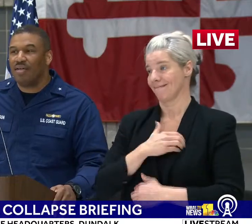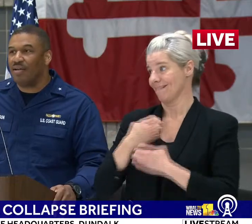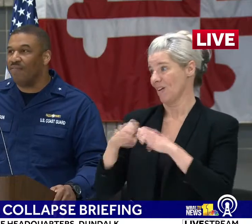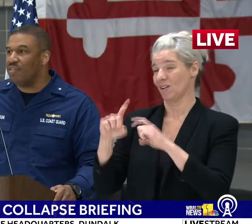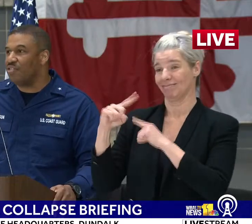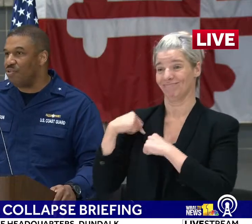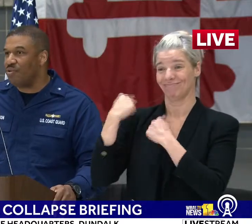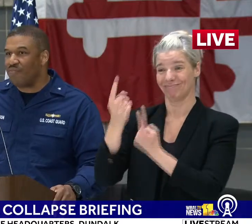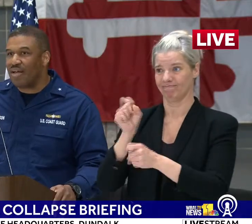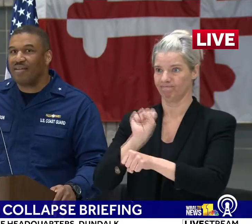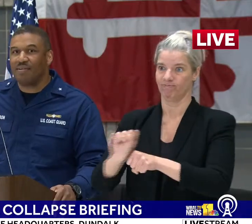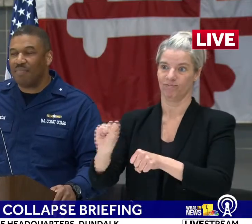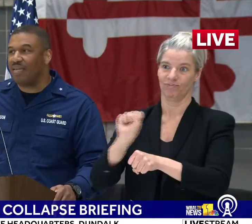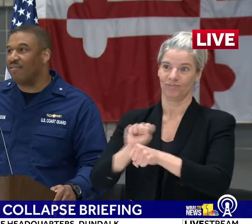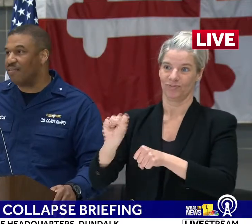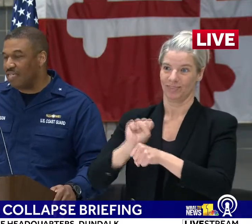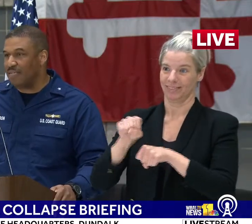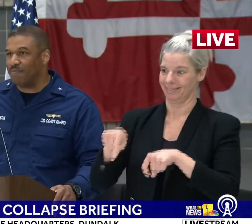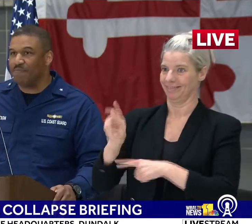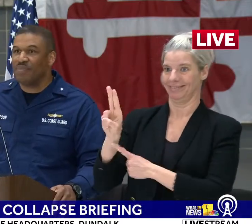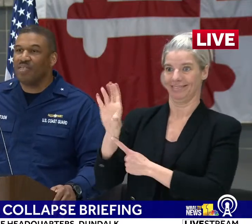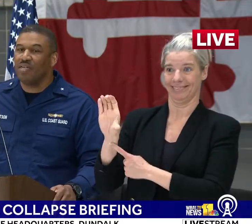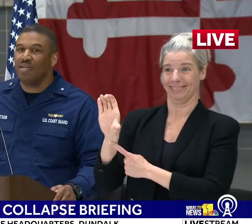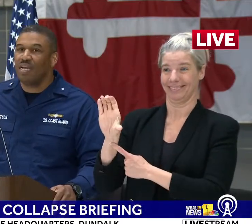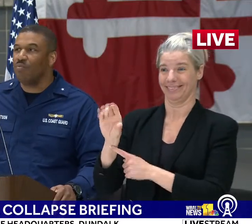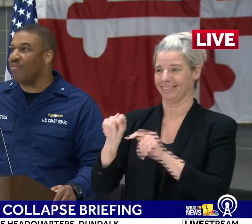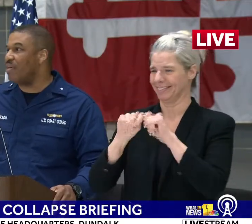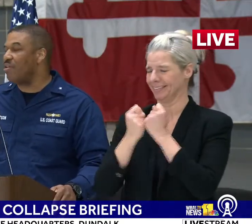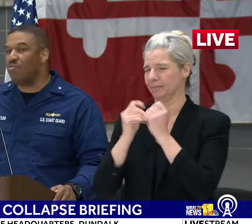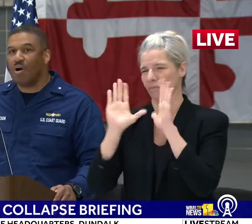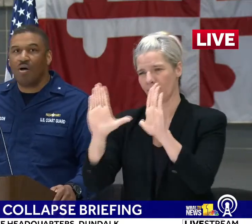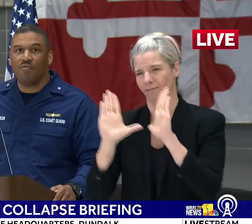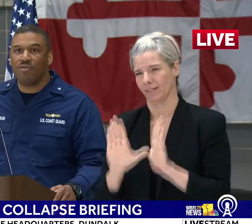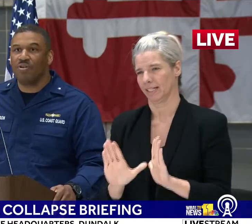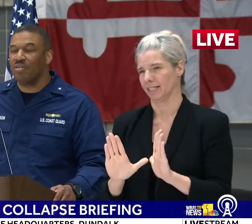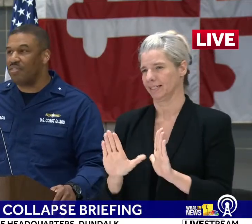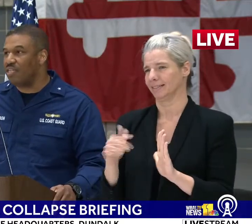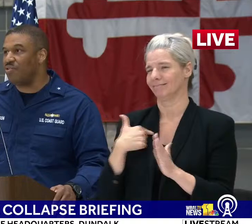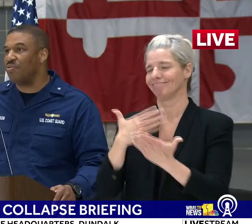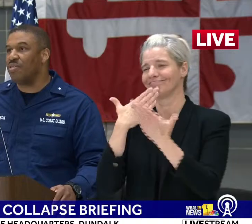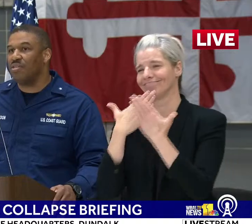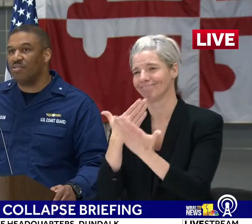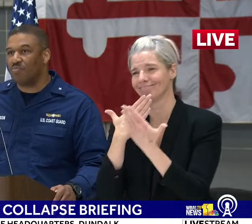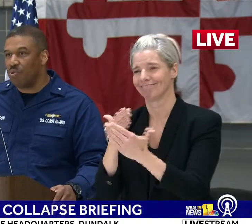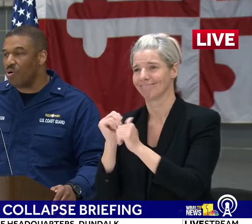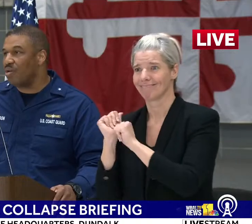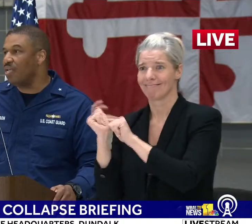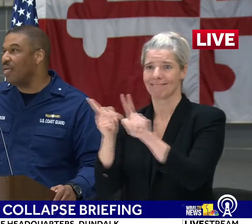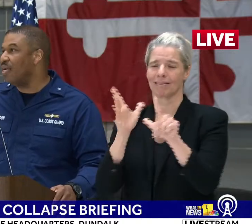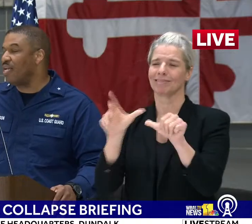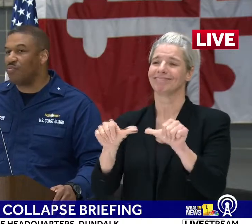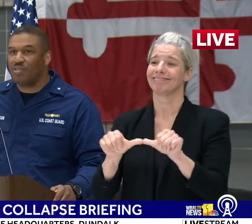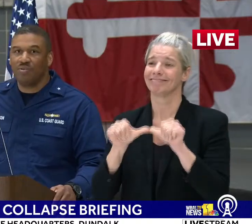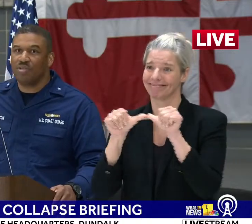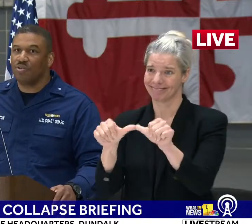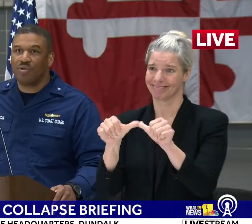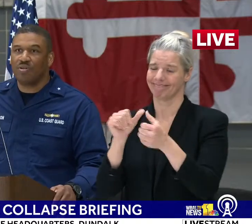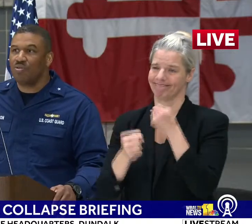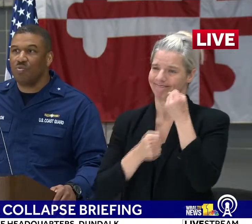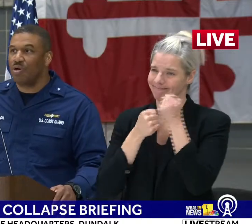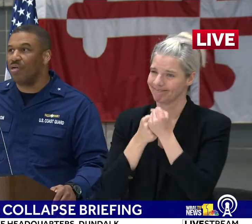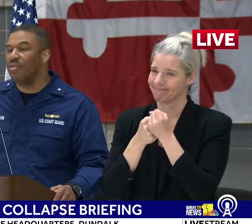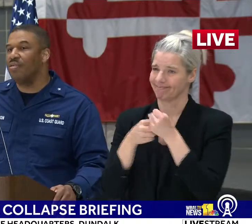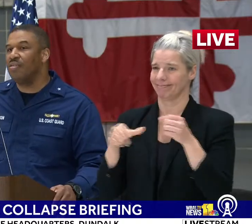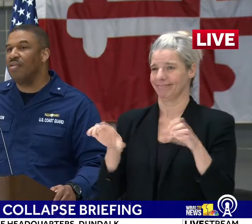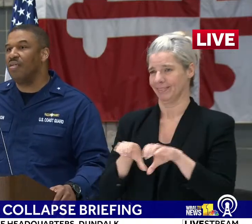teamwork of this Unified Command team. And we thank you all for your continued support as we do